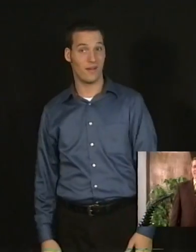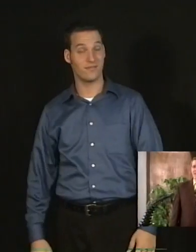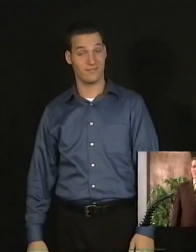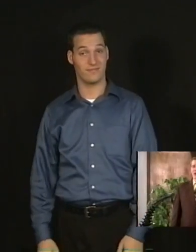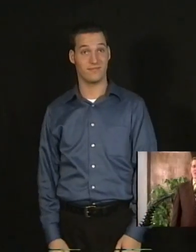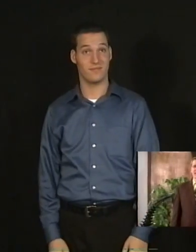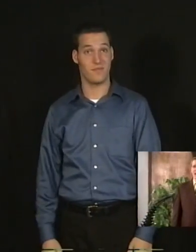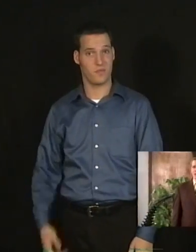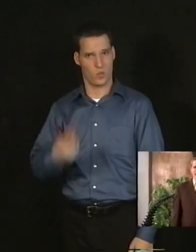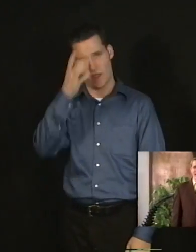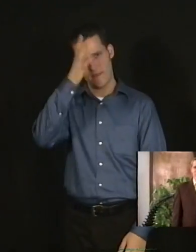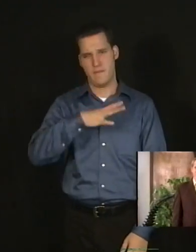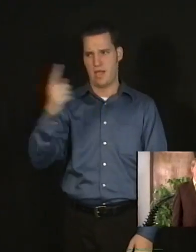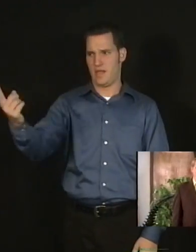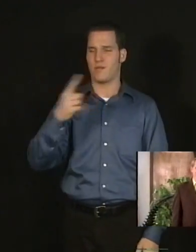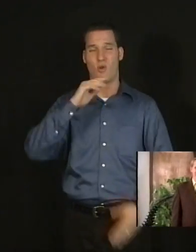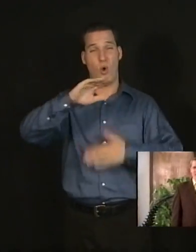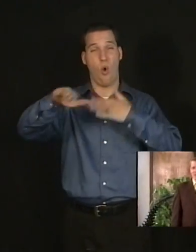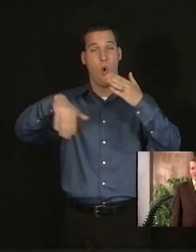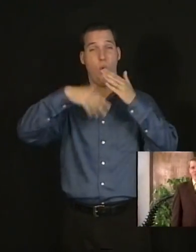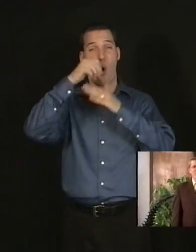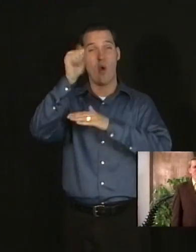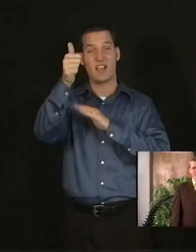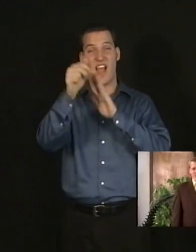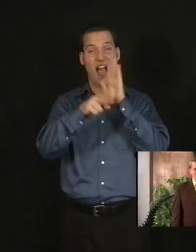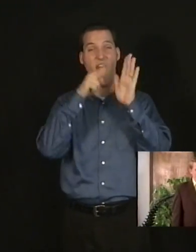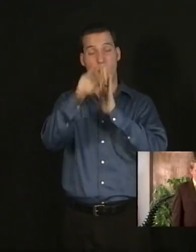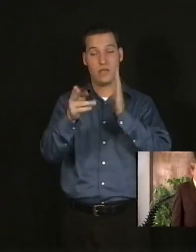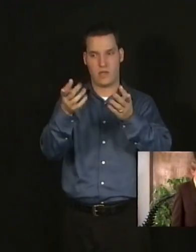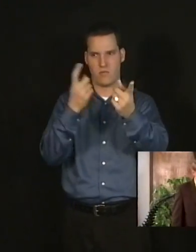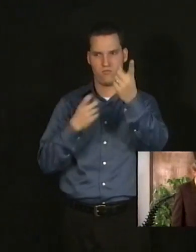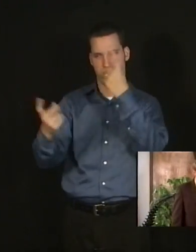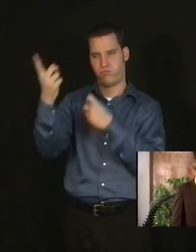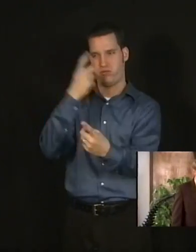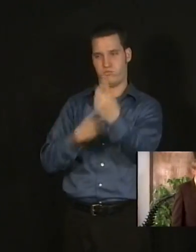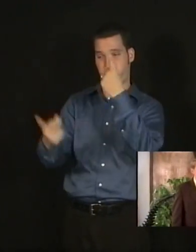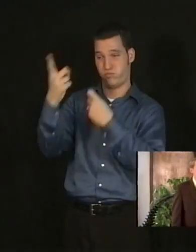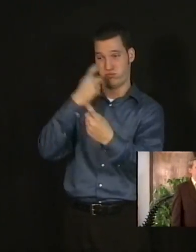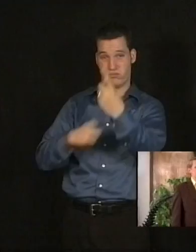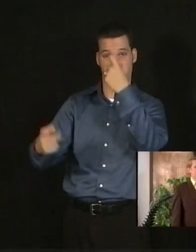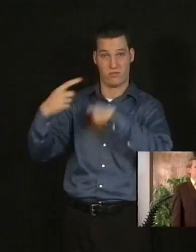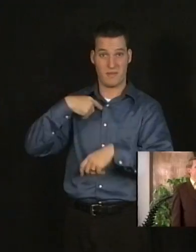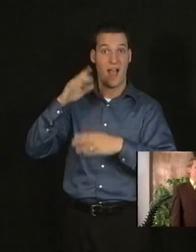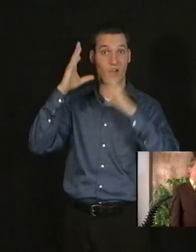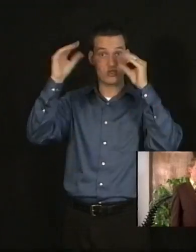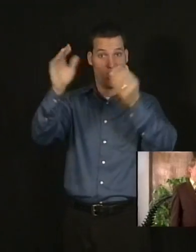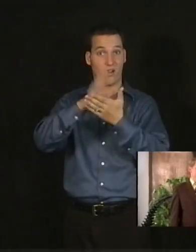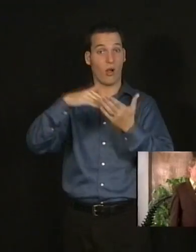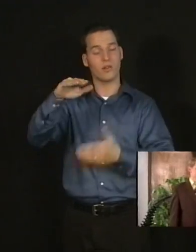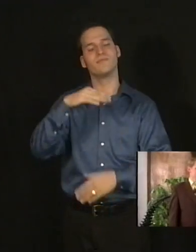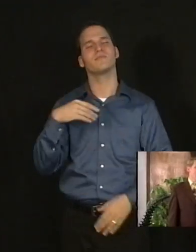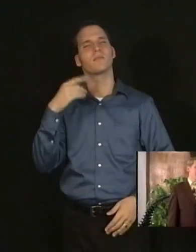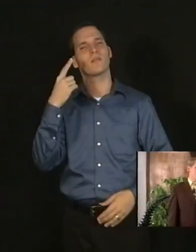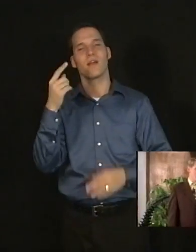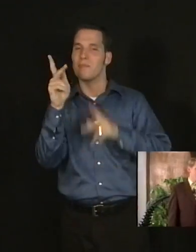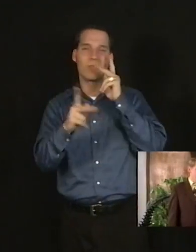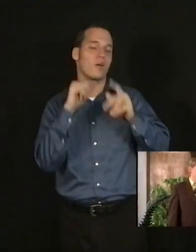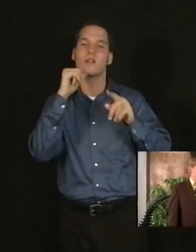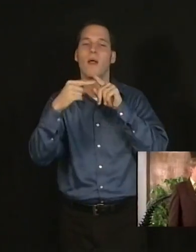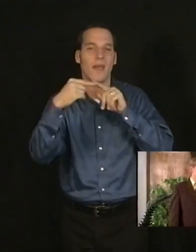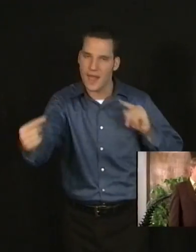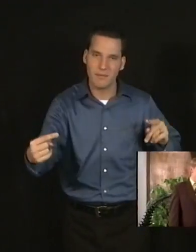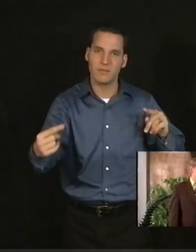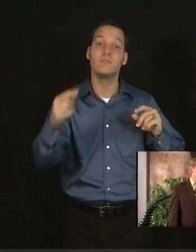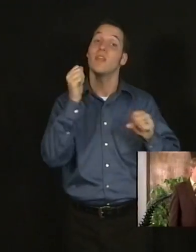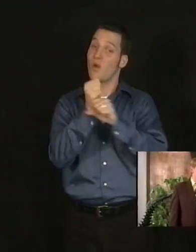One of the guys came to all 10 hours that I lectured at Berkeley and asked me question after question after question. Look, these folks are not the enemy. Now, they do work for